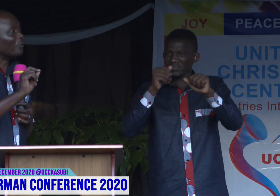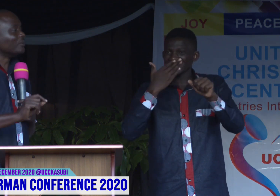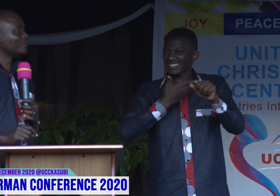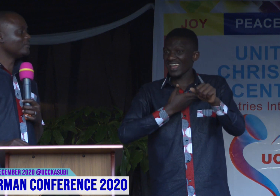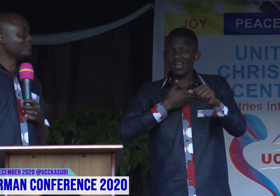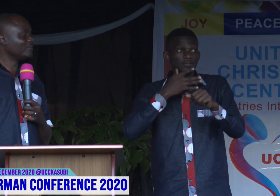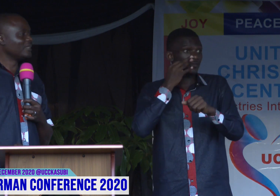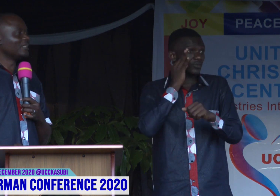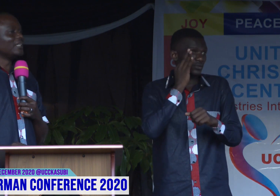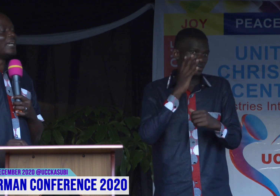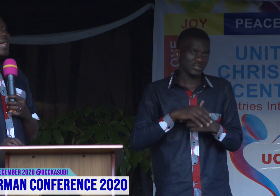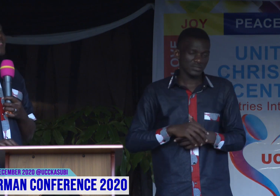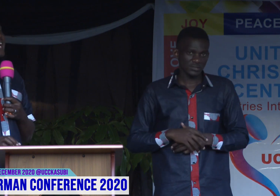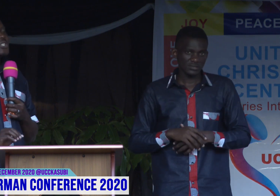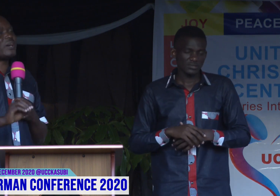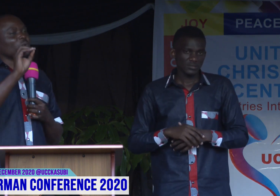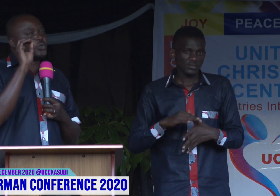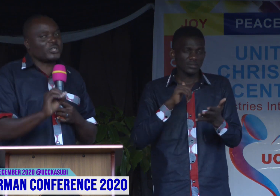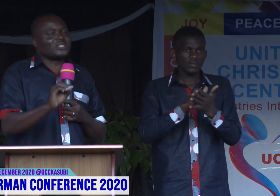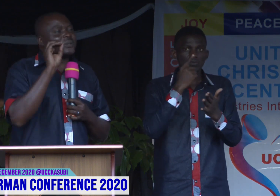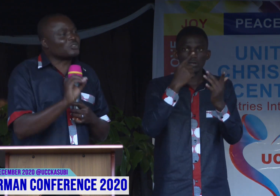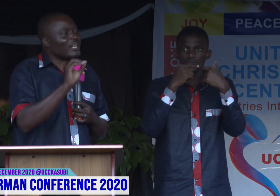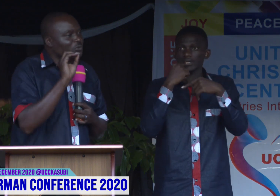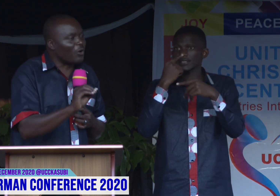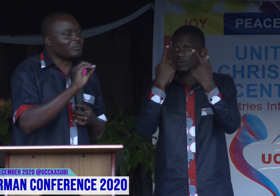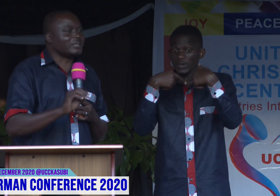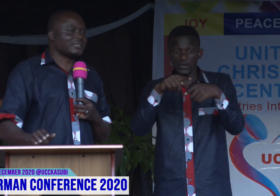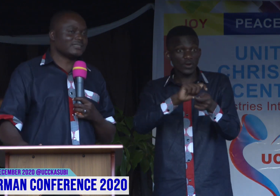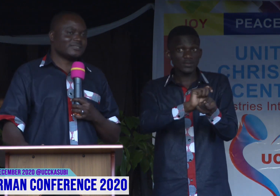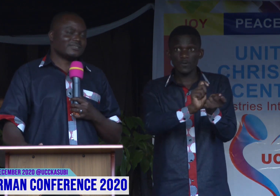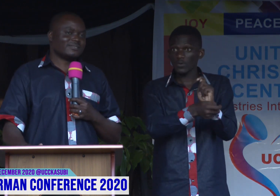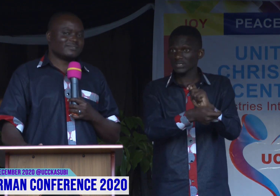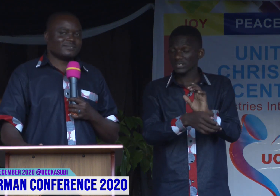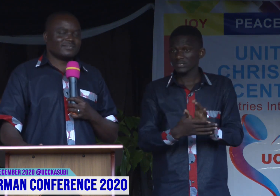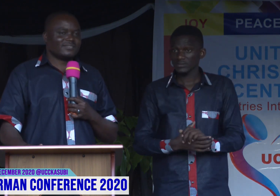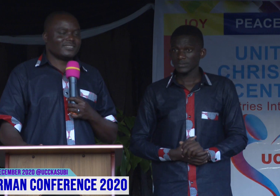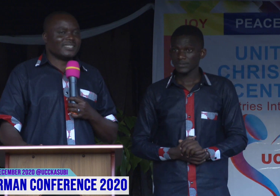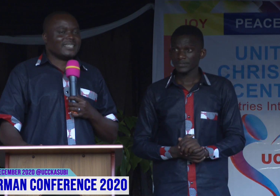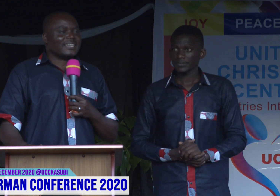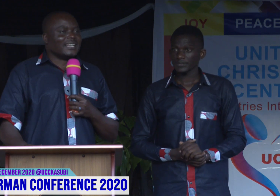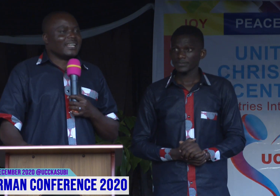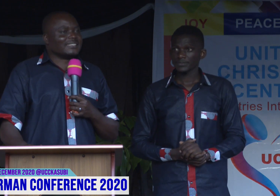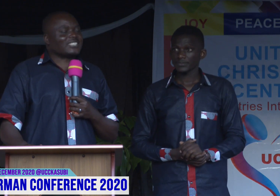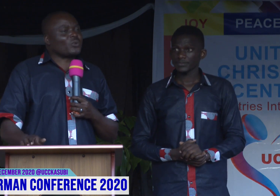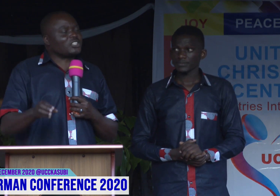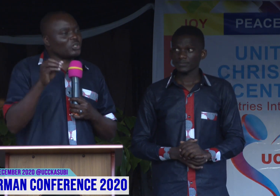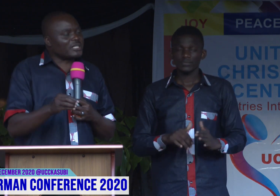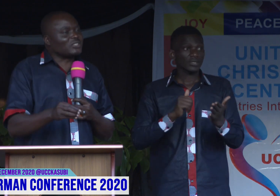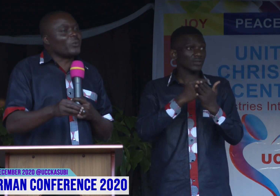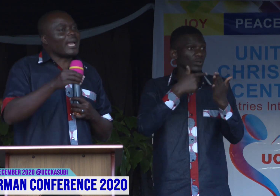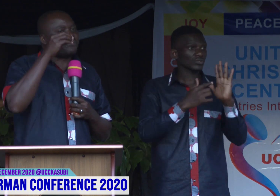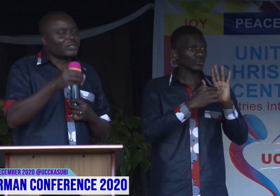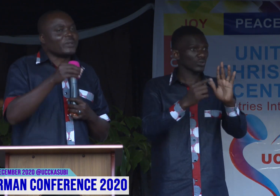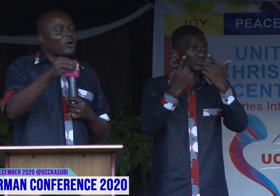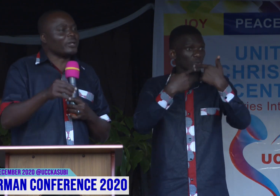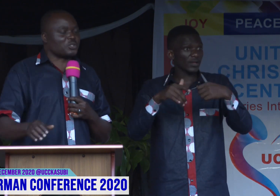ebibala bino, that we can bear this fruit. That is what will show that we are transformed. Era che chigendo okulaga nti twachusibwa. That's what shows